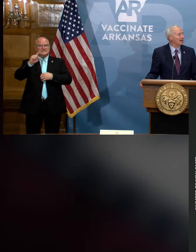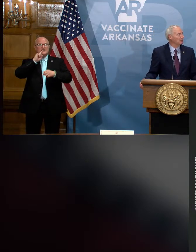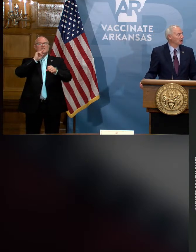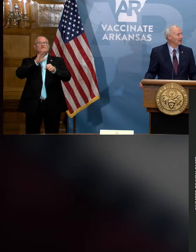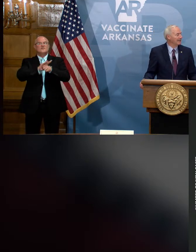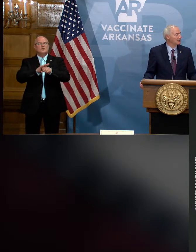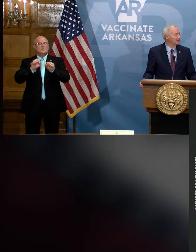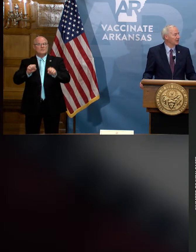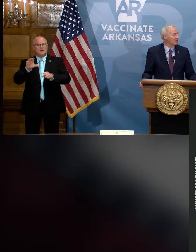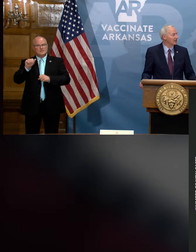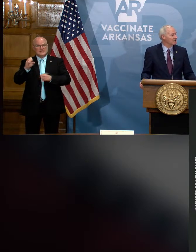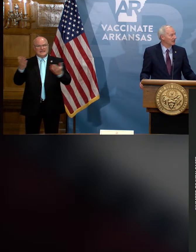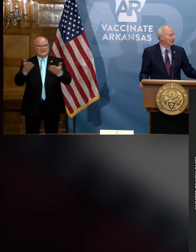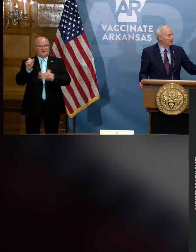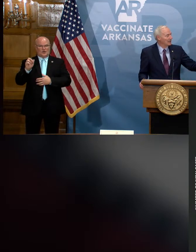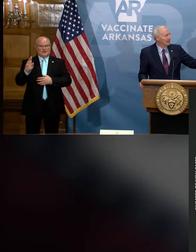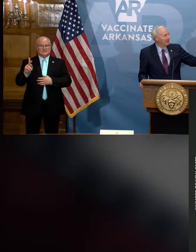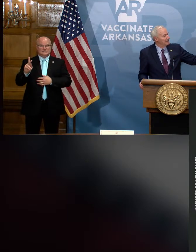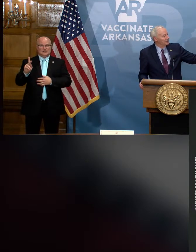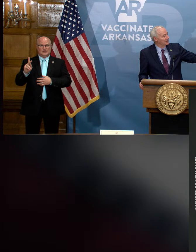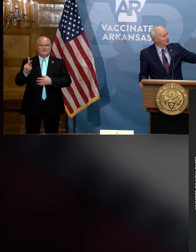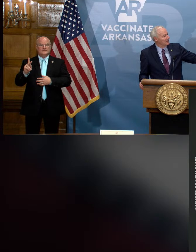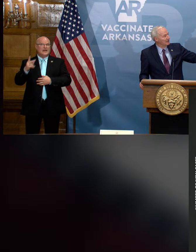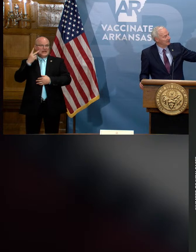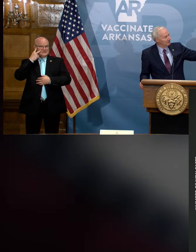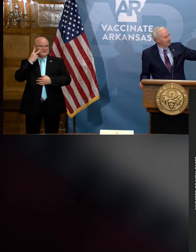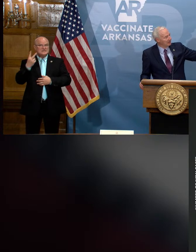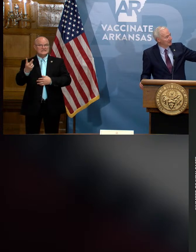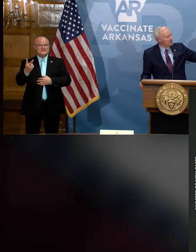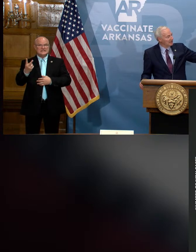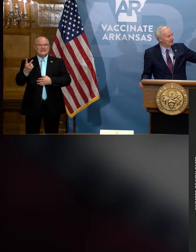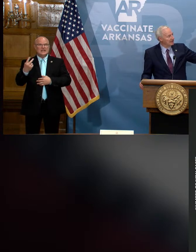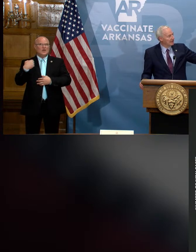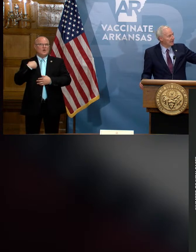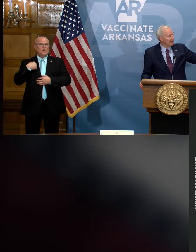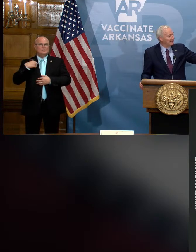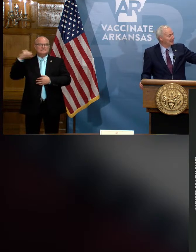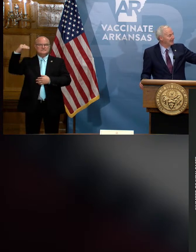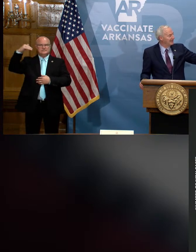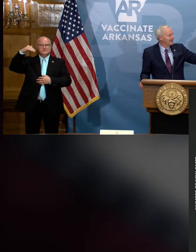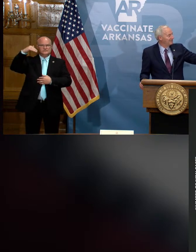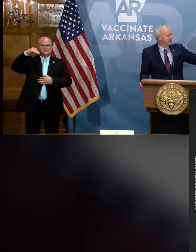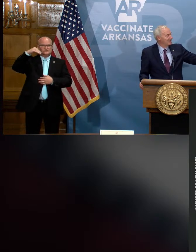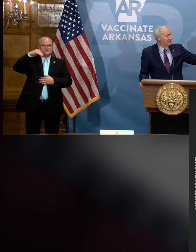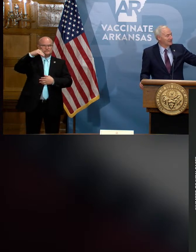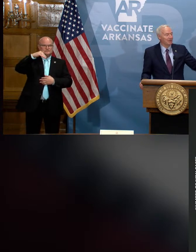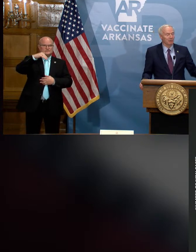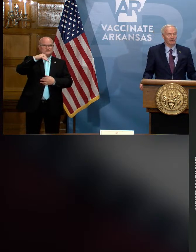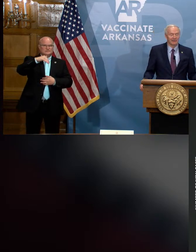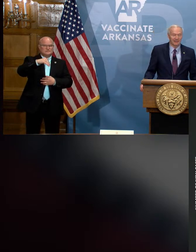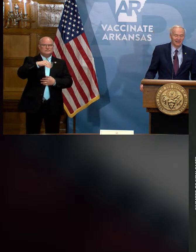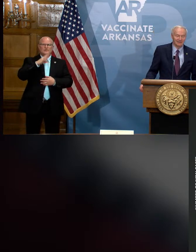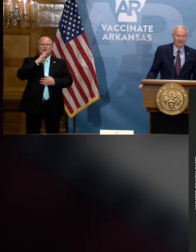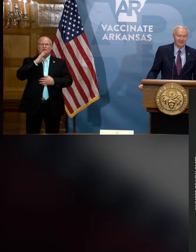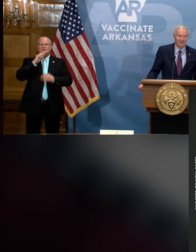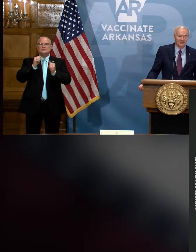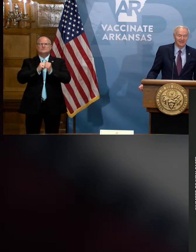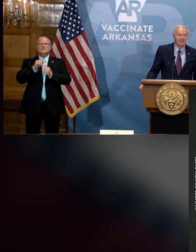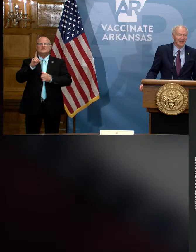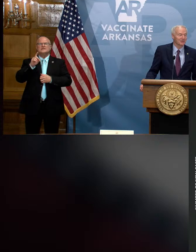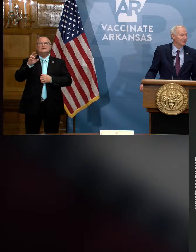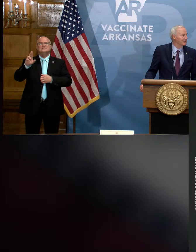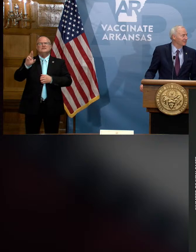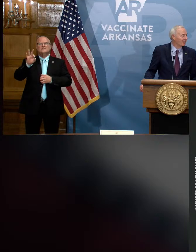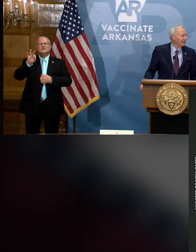confirmed and probable cases in Arkansas. As you can see, we've been on a steady decline, but as I spoke with